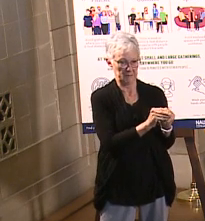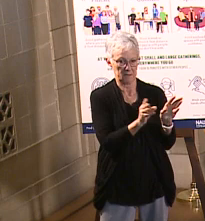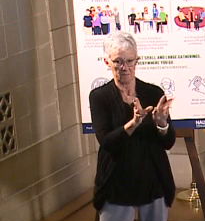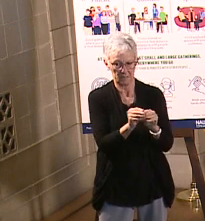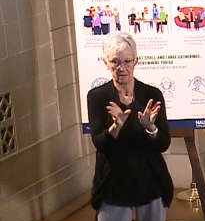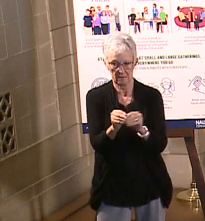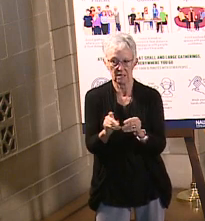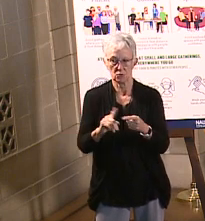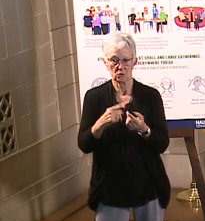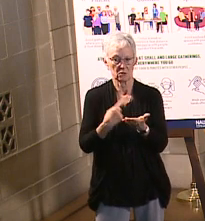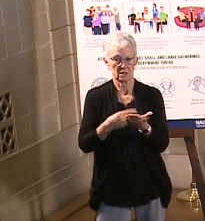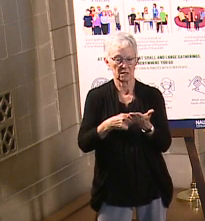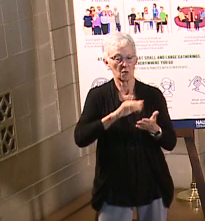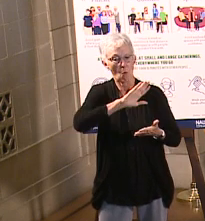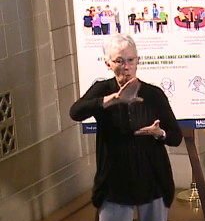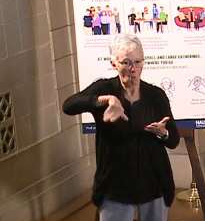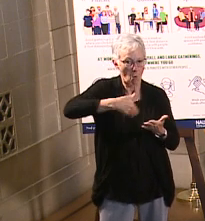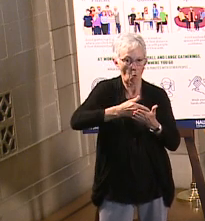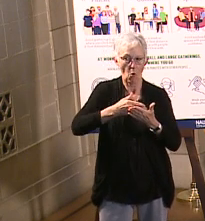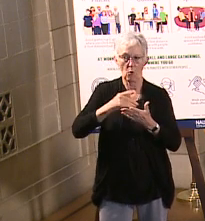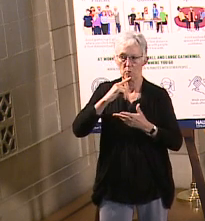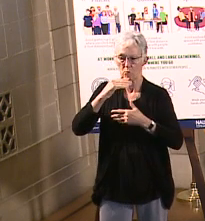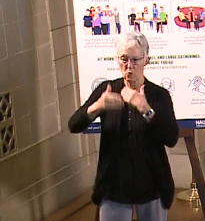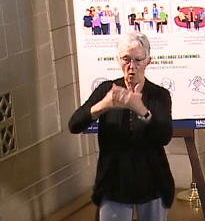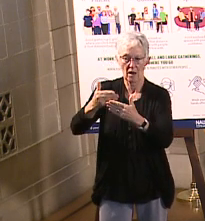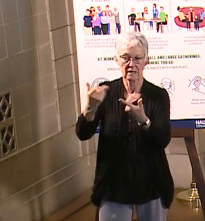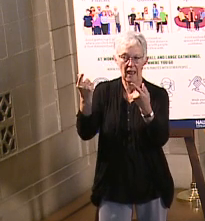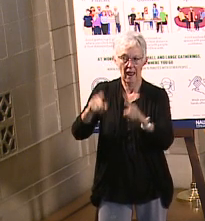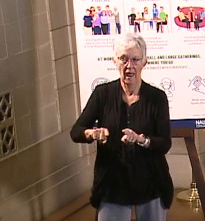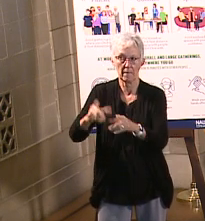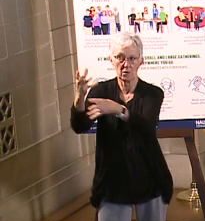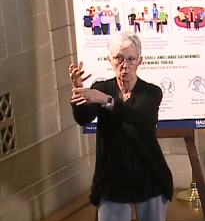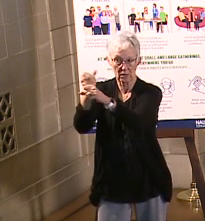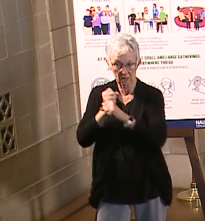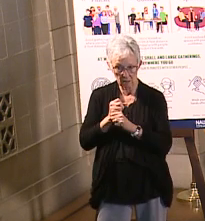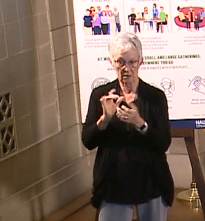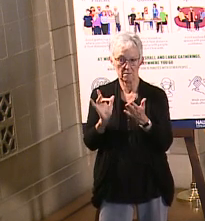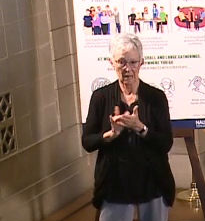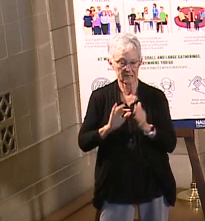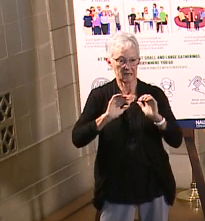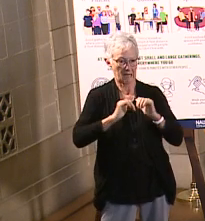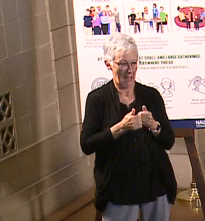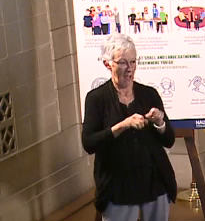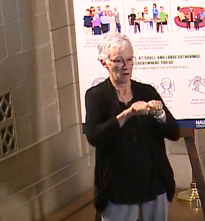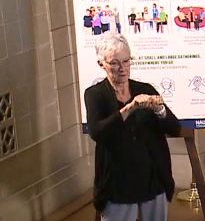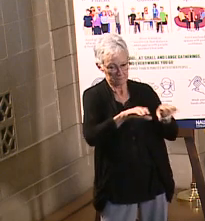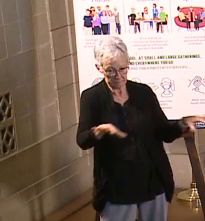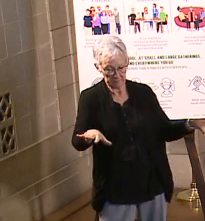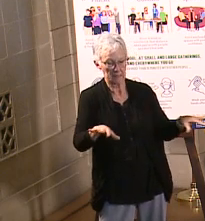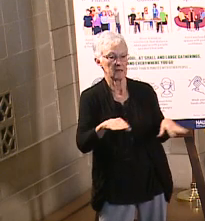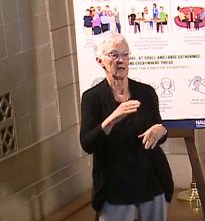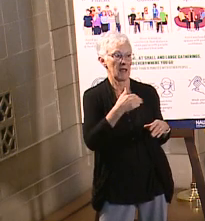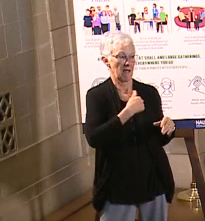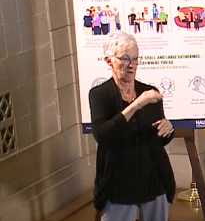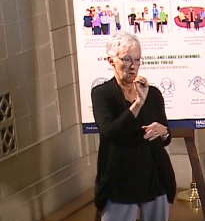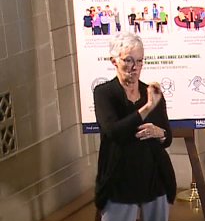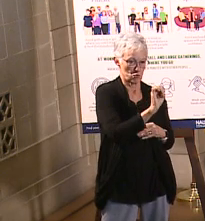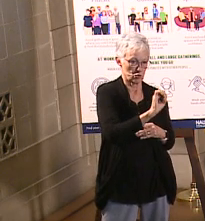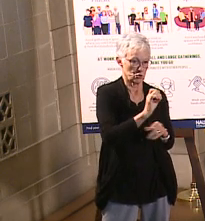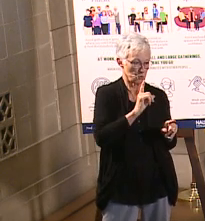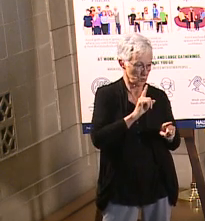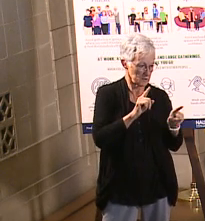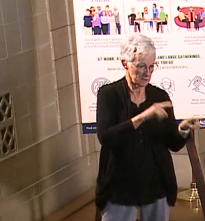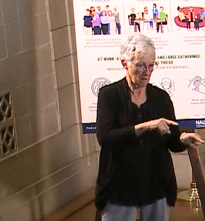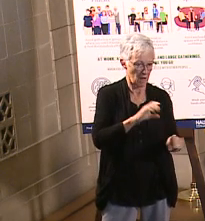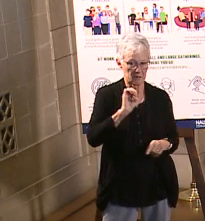entire process. This planning includes diverse and varied competencies that include informatics, emergency response,